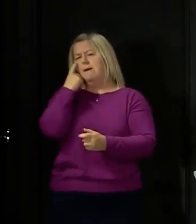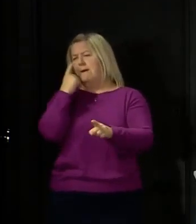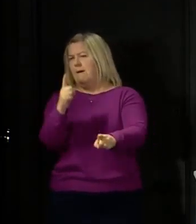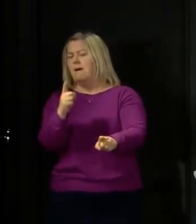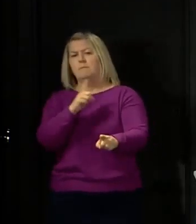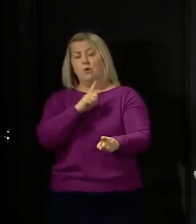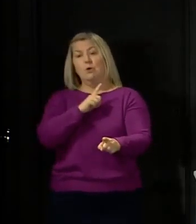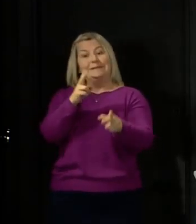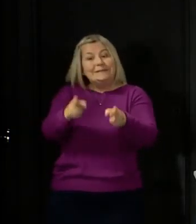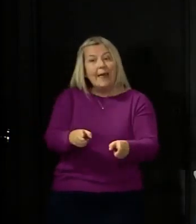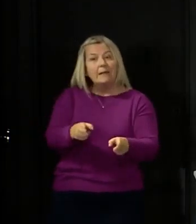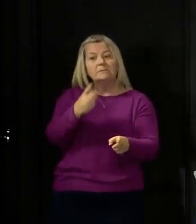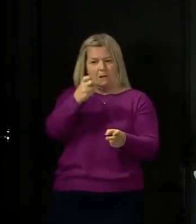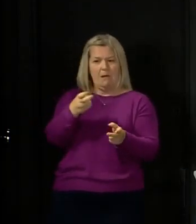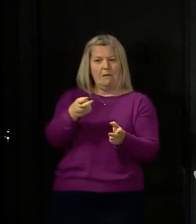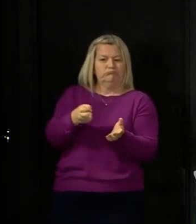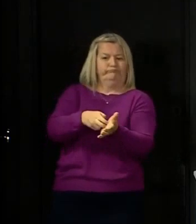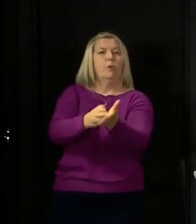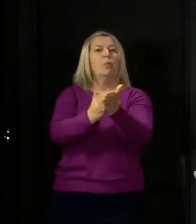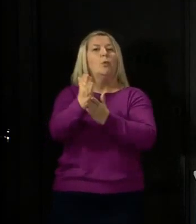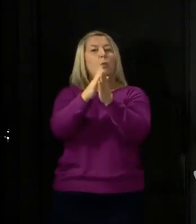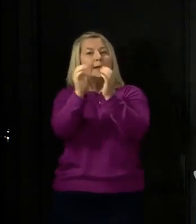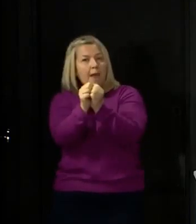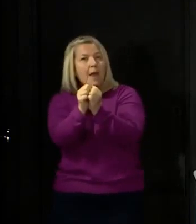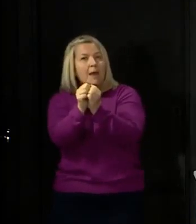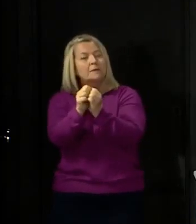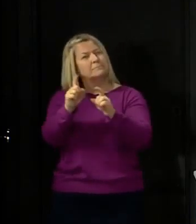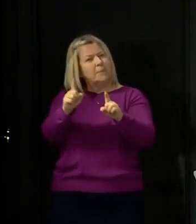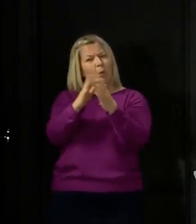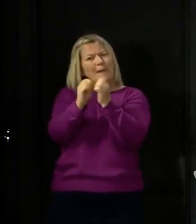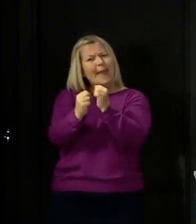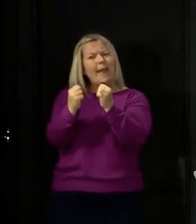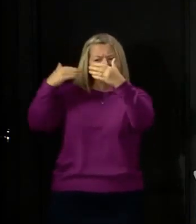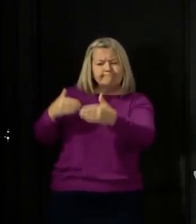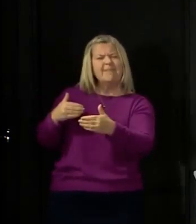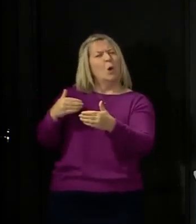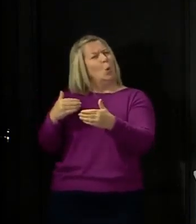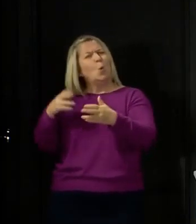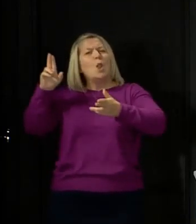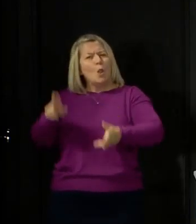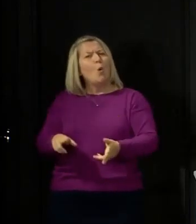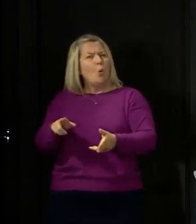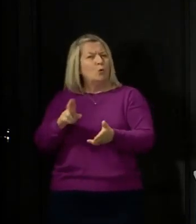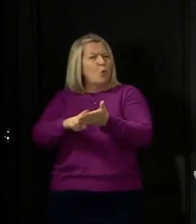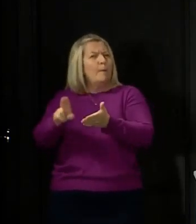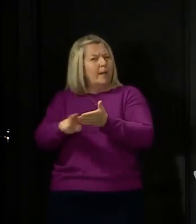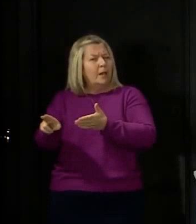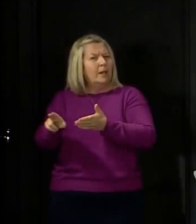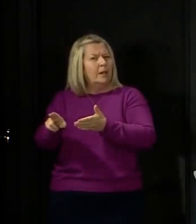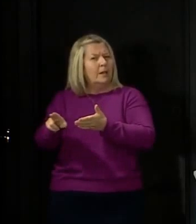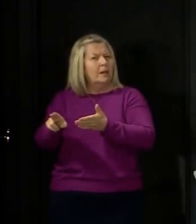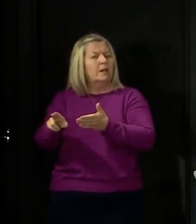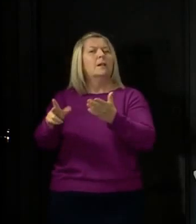deaths can now be registered at weekends, registration numbers at weekends are usually relatively low, and they can